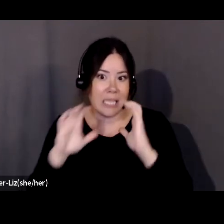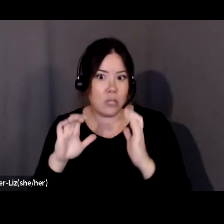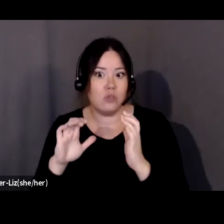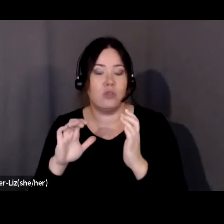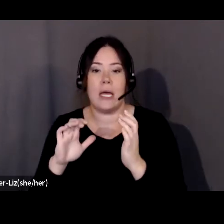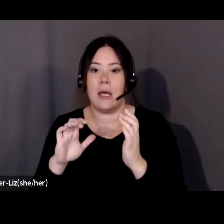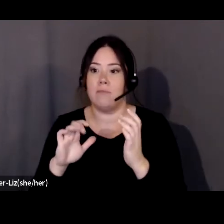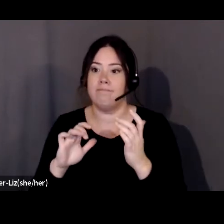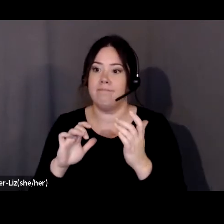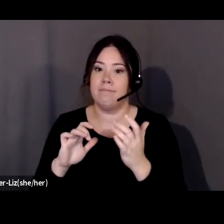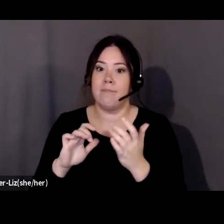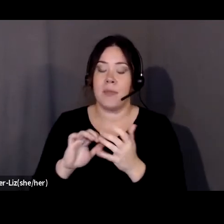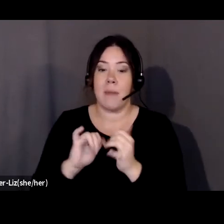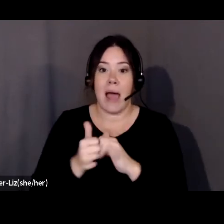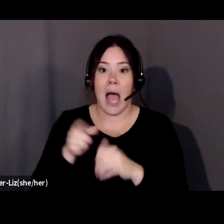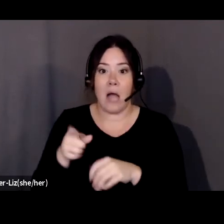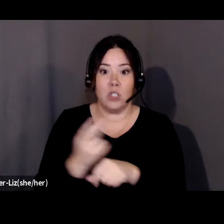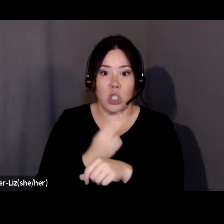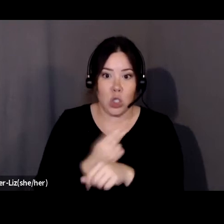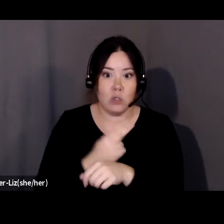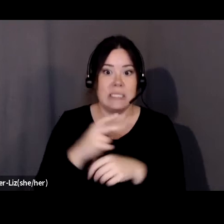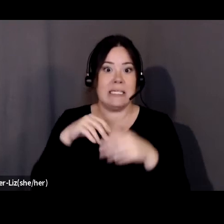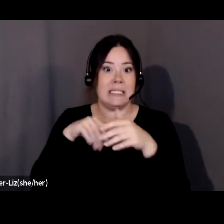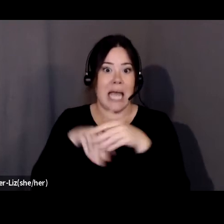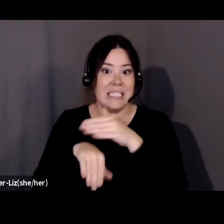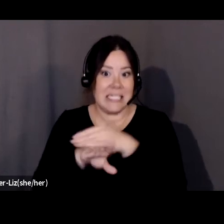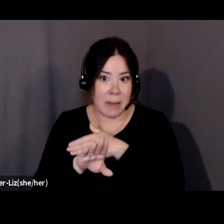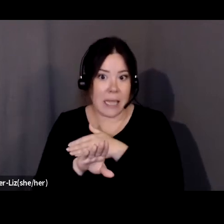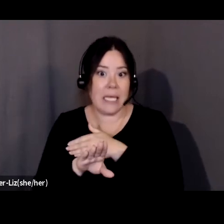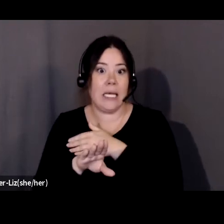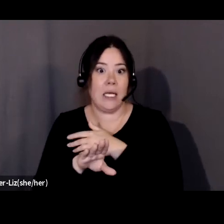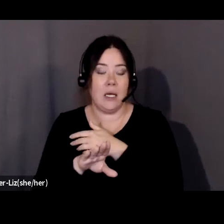how she uses accessibility